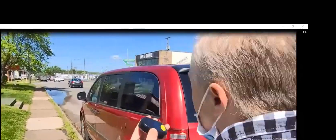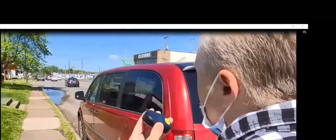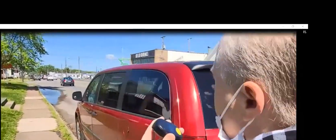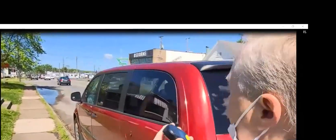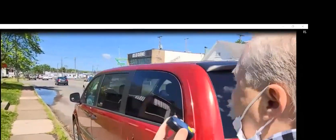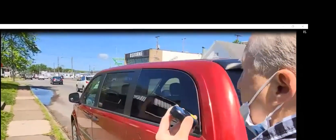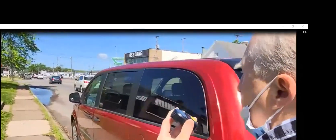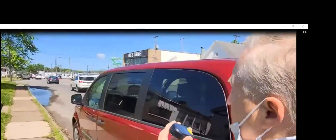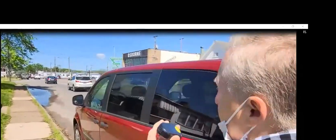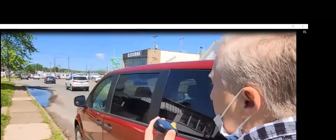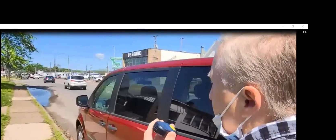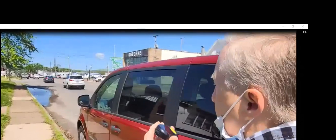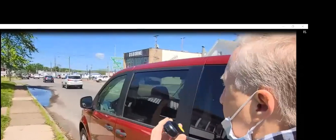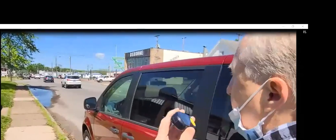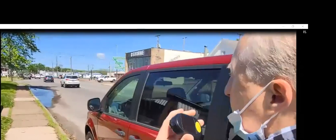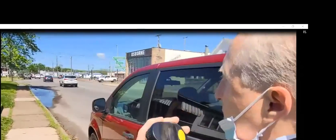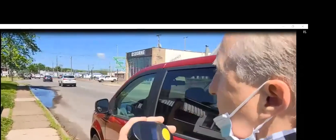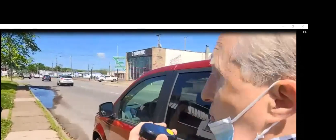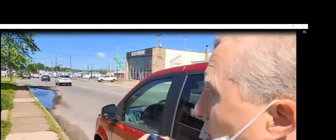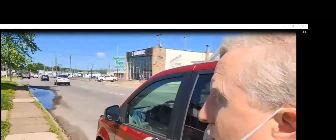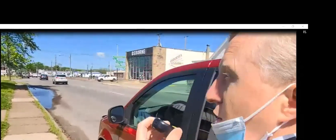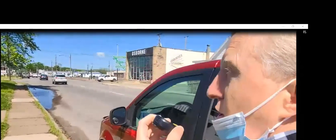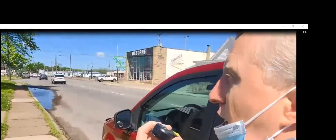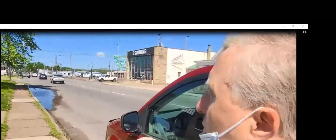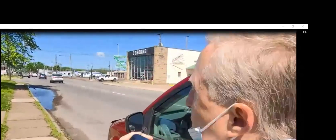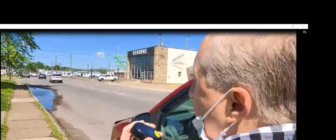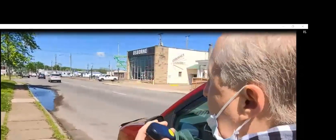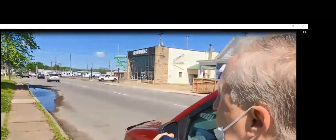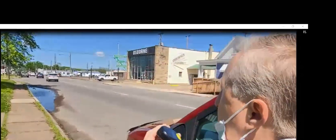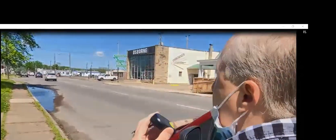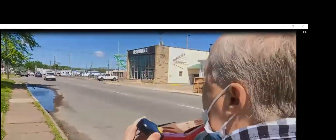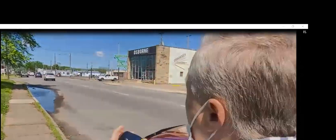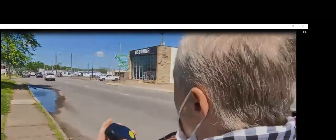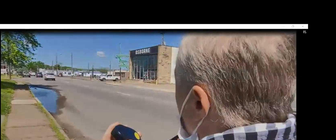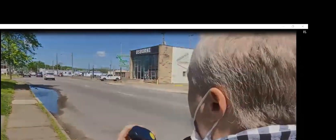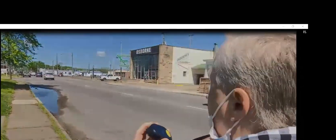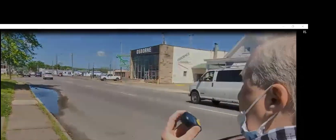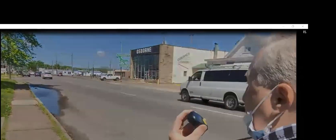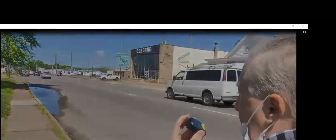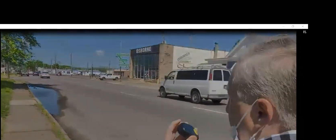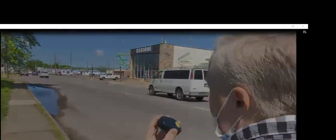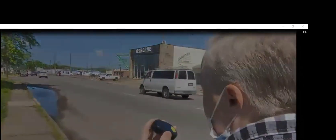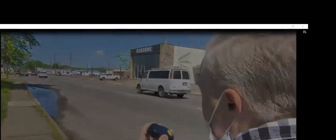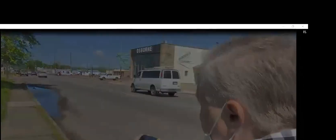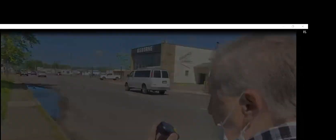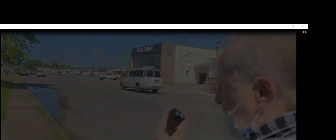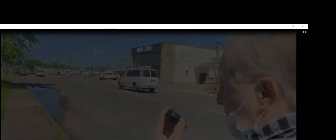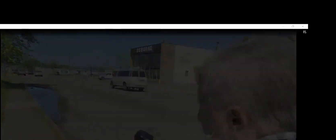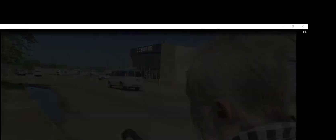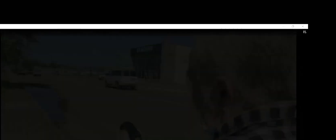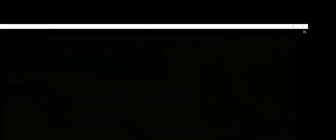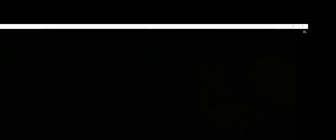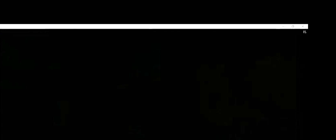Yeah, I mean it's really good to have you guys right there in my pocket when I need it.